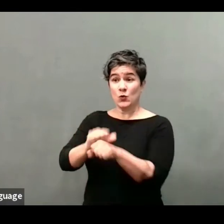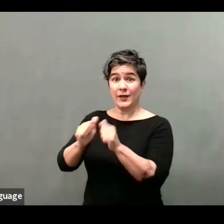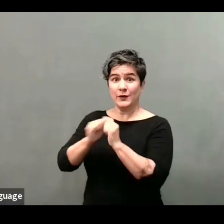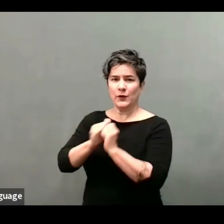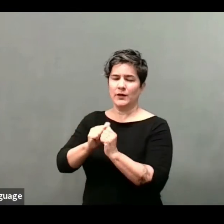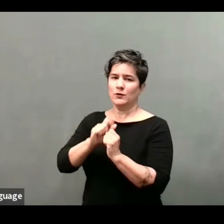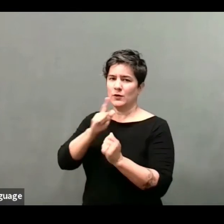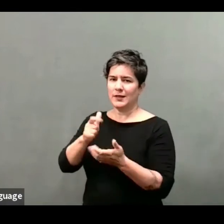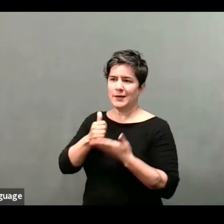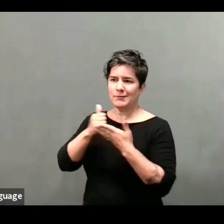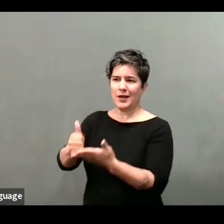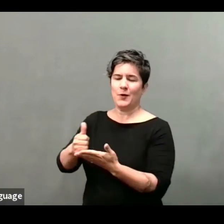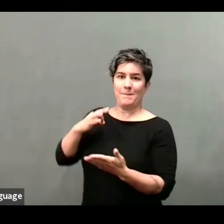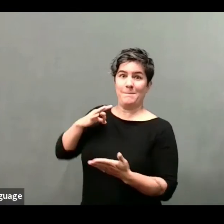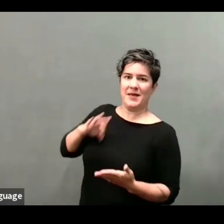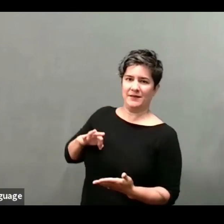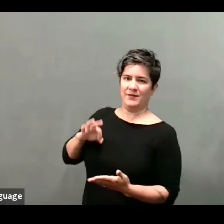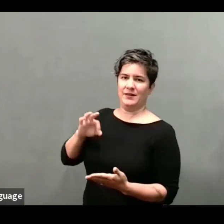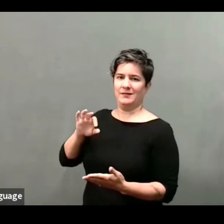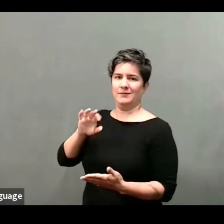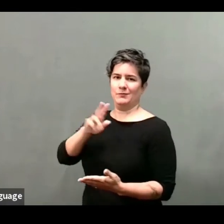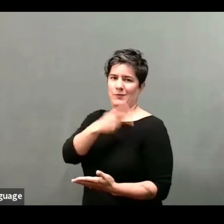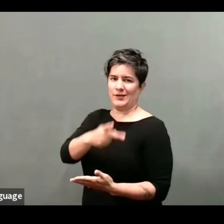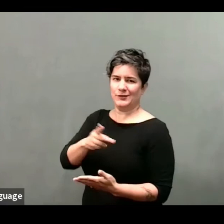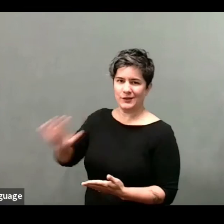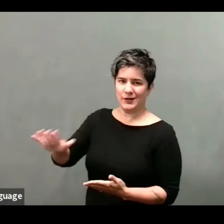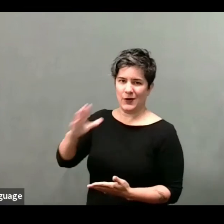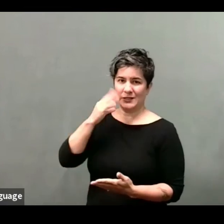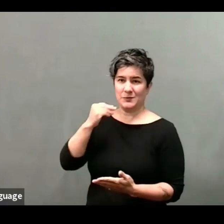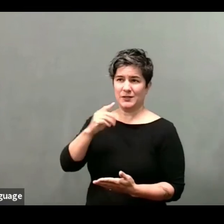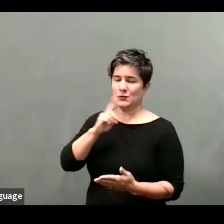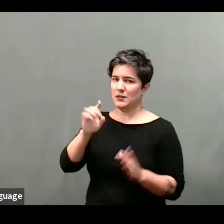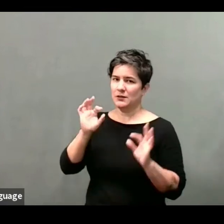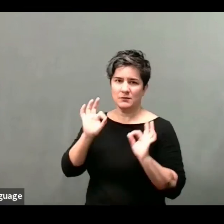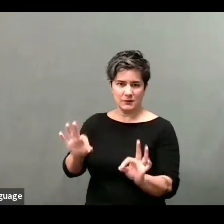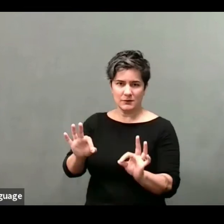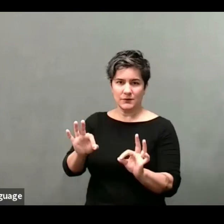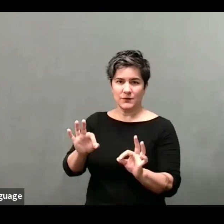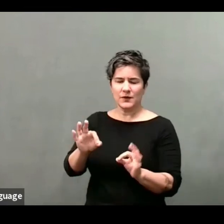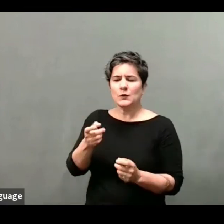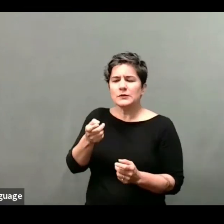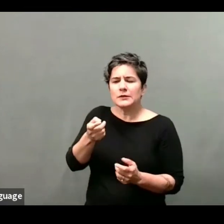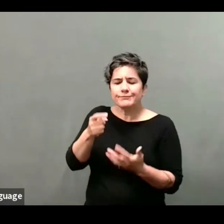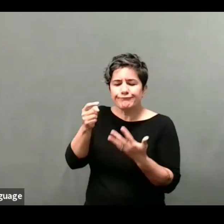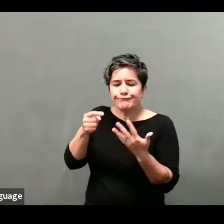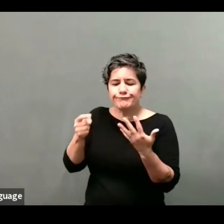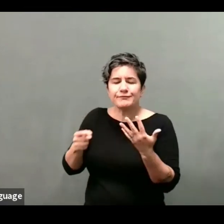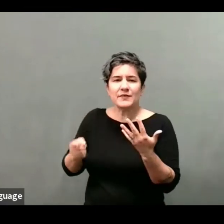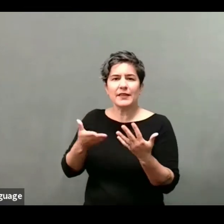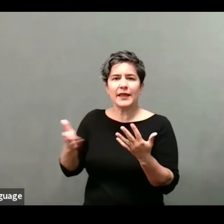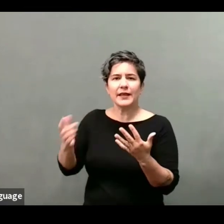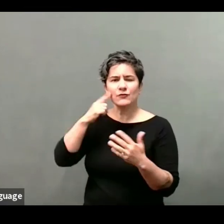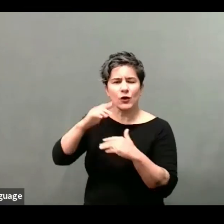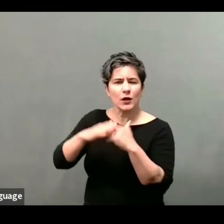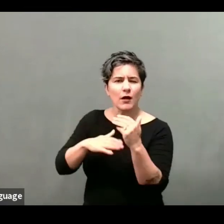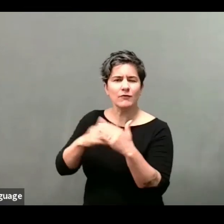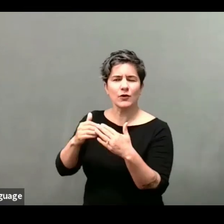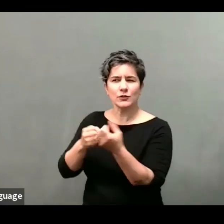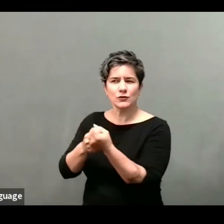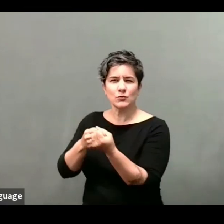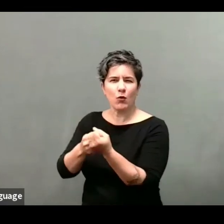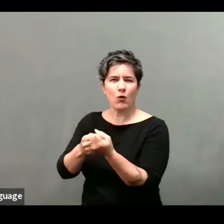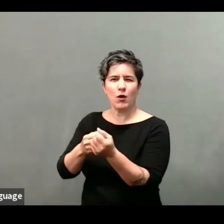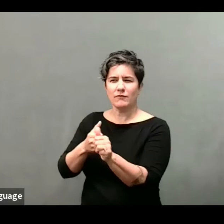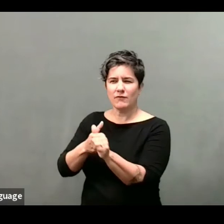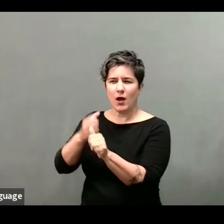the patient experience in a way that I can't even fully describe, because those little things in terms of comfort